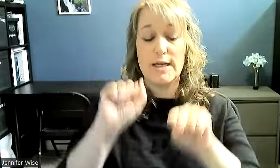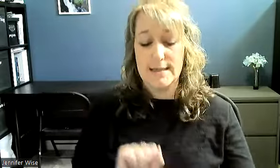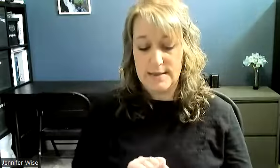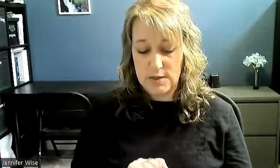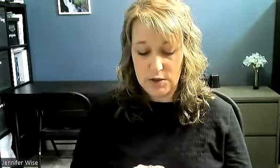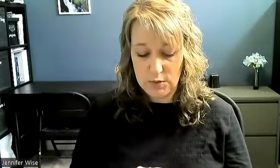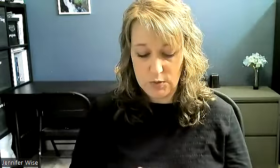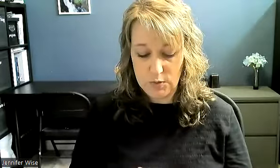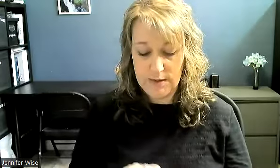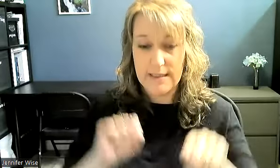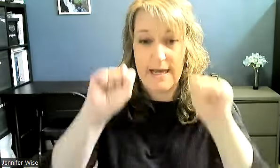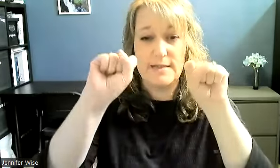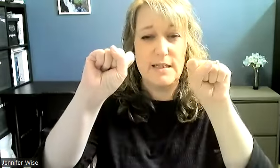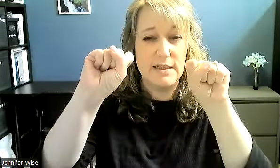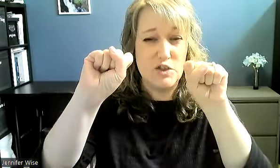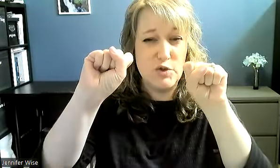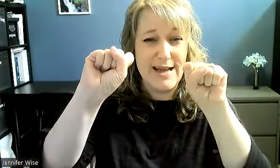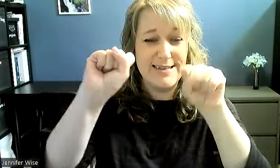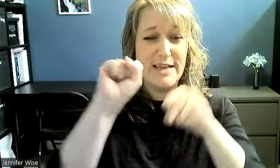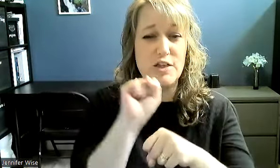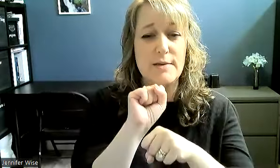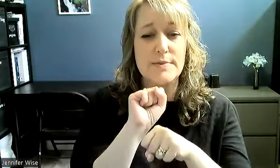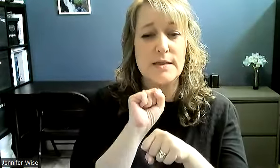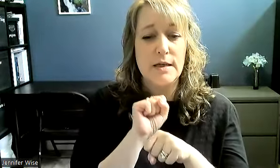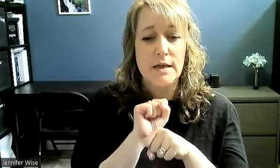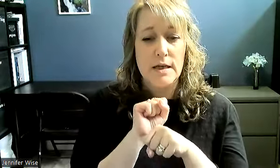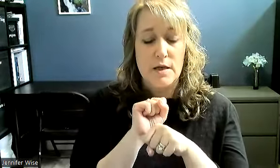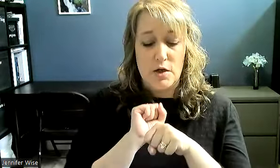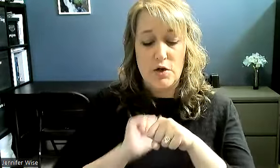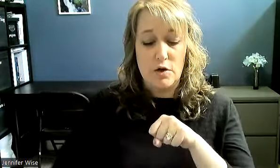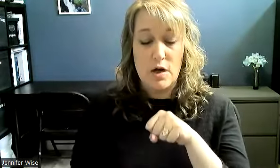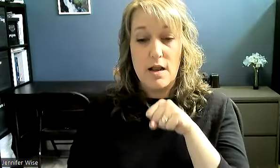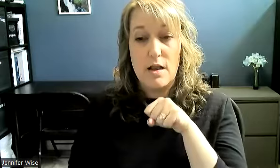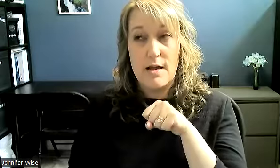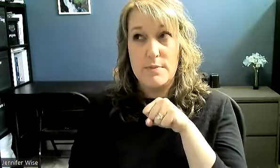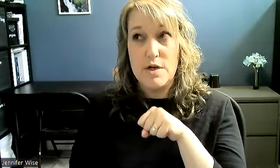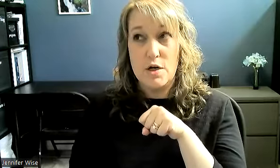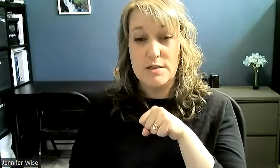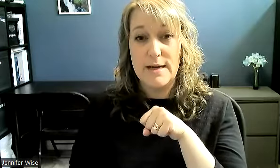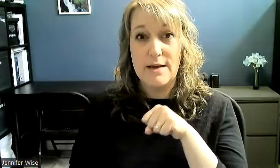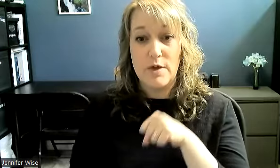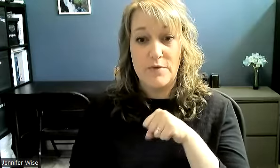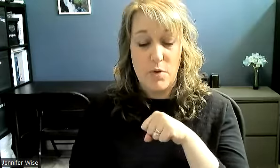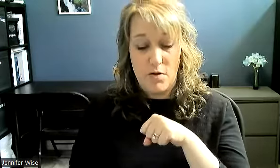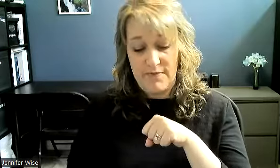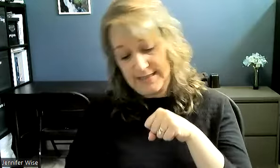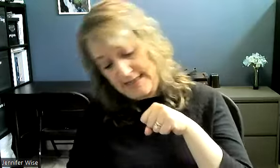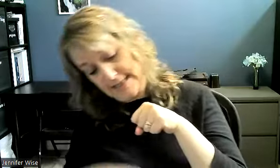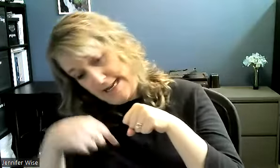is 2, it's 2 S hand shapes. Your non-dominant hand will have your palm facing